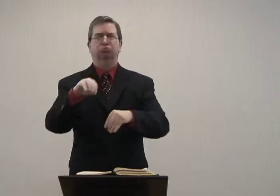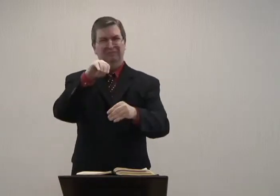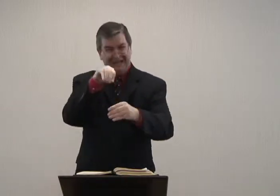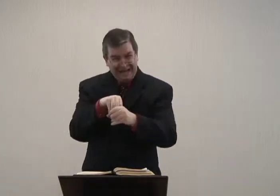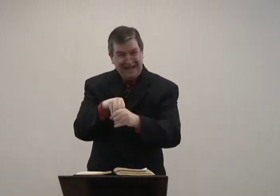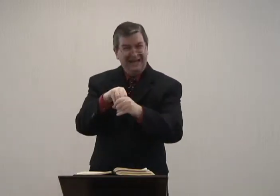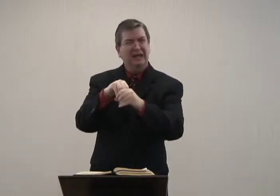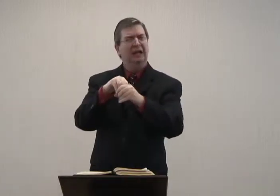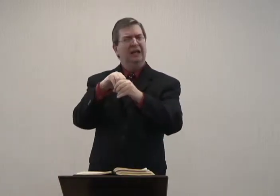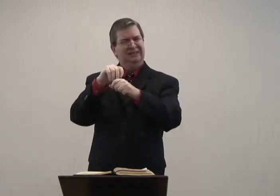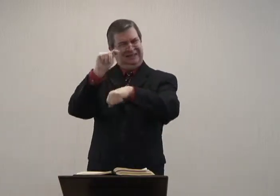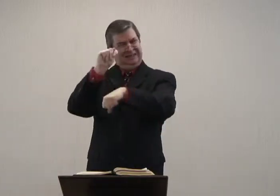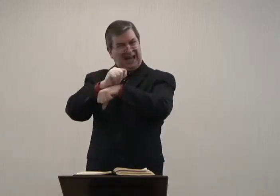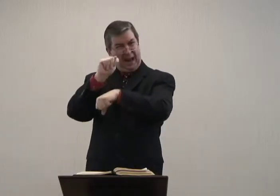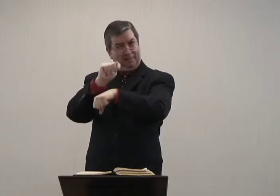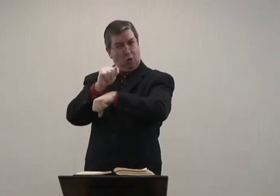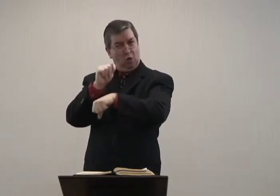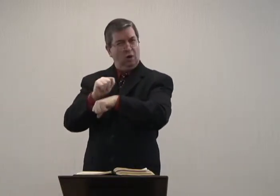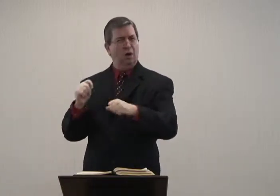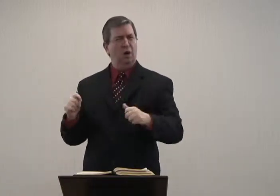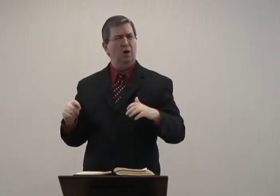sell stuff in the temple.